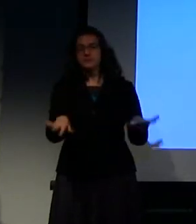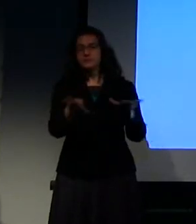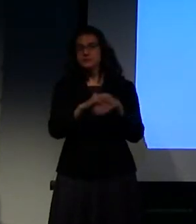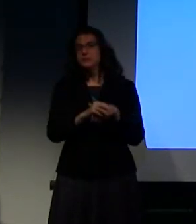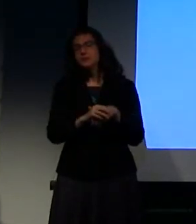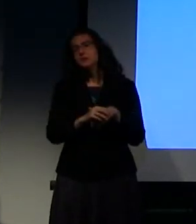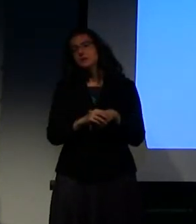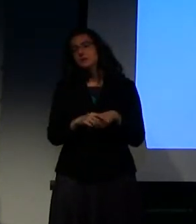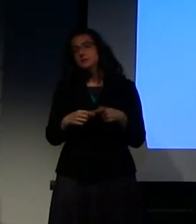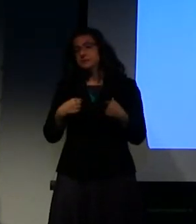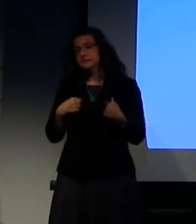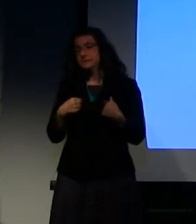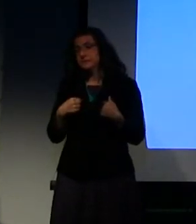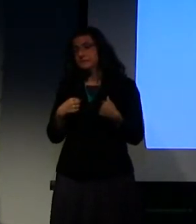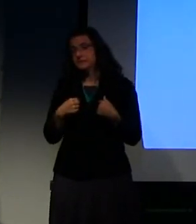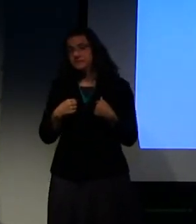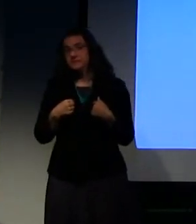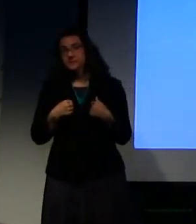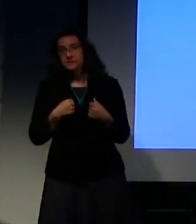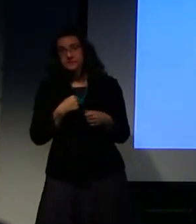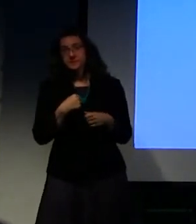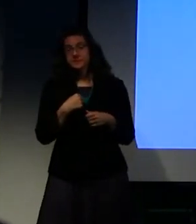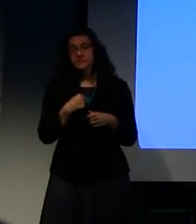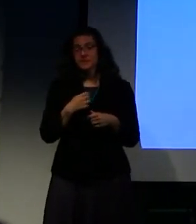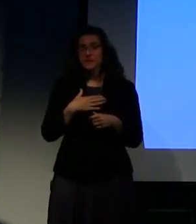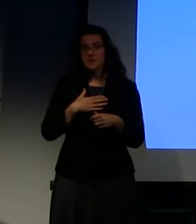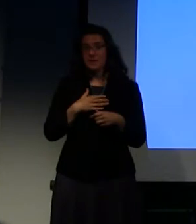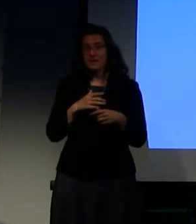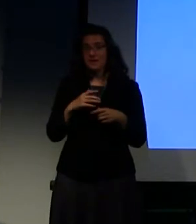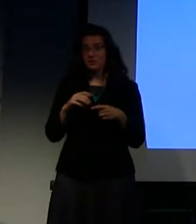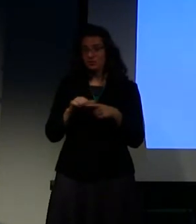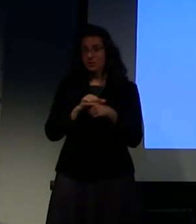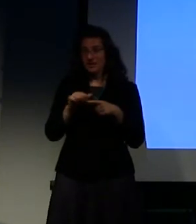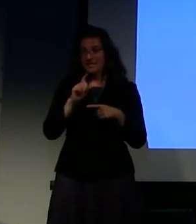I personally, I have a training as an art therapist, so I